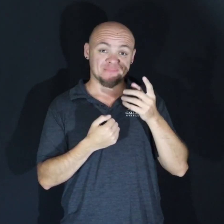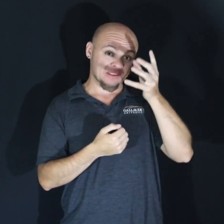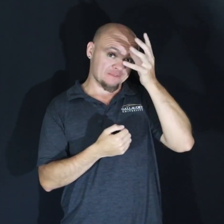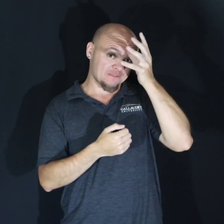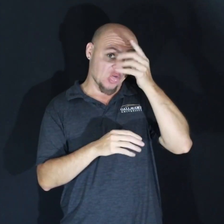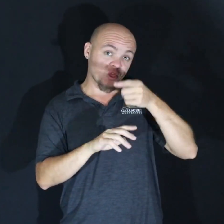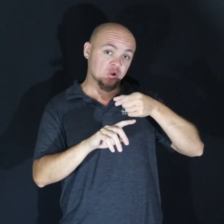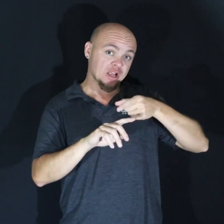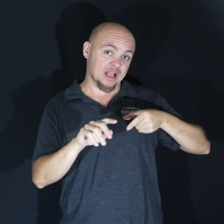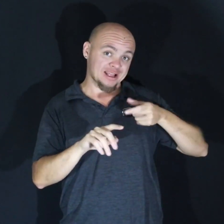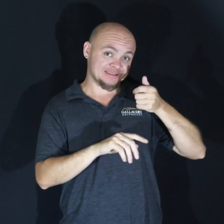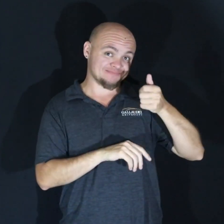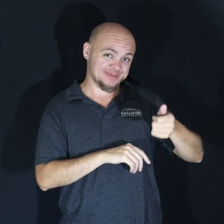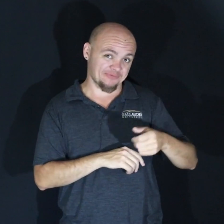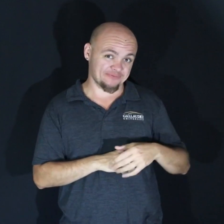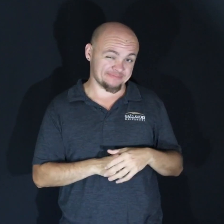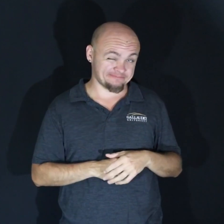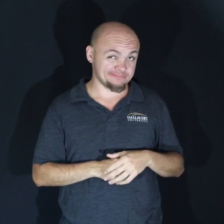cut himself.